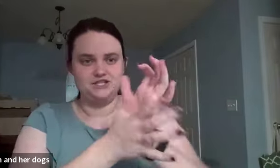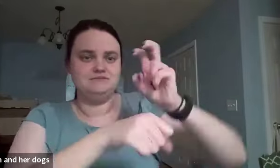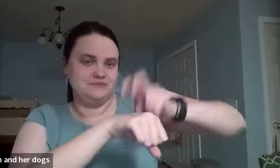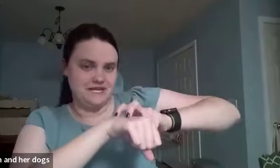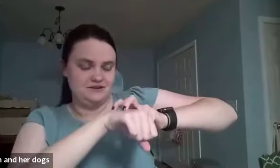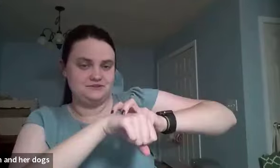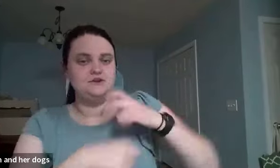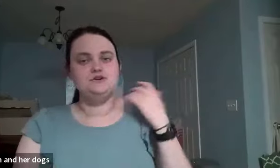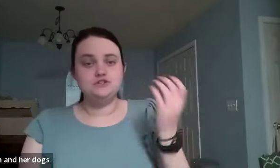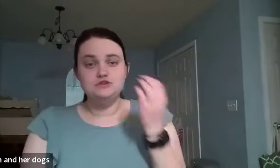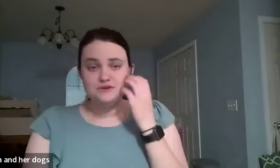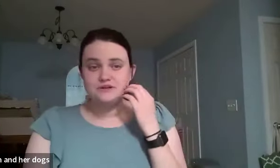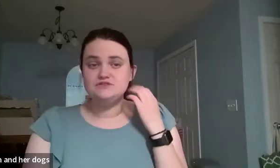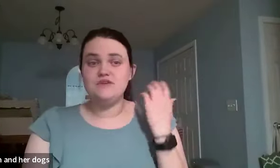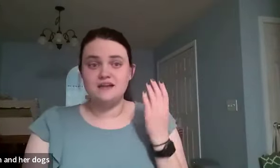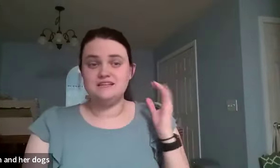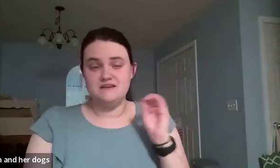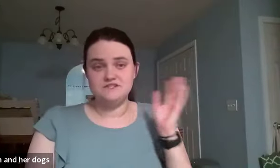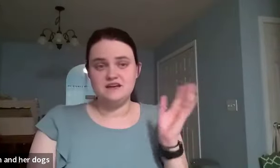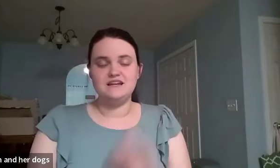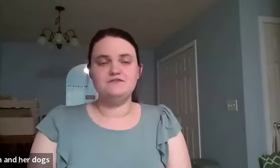Mashed potatoes. So you can always do that to emphasize.